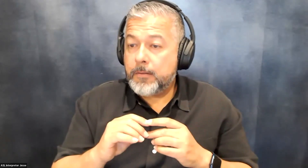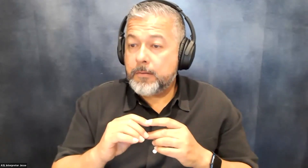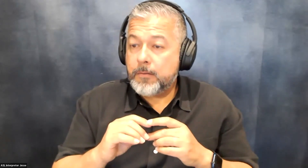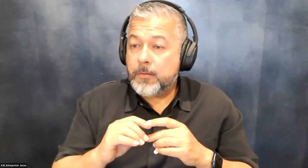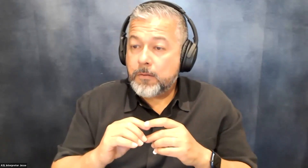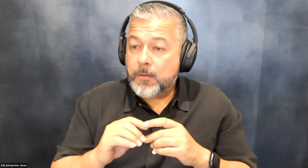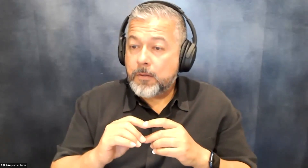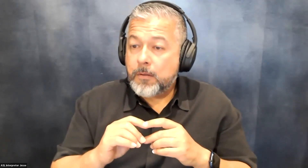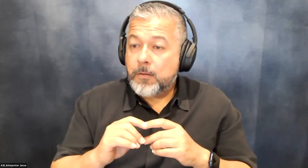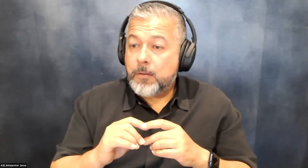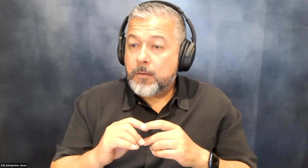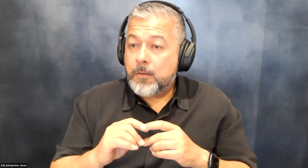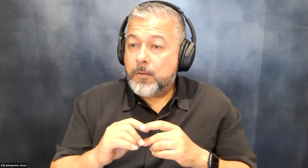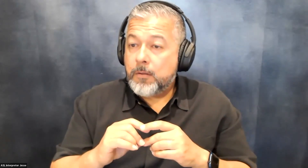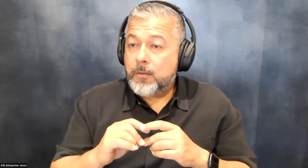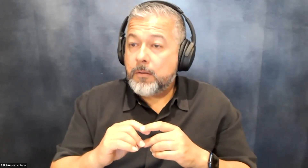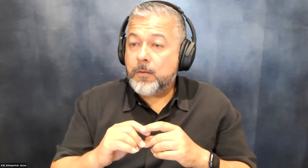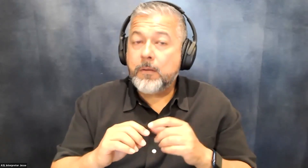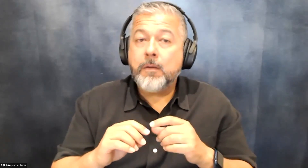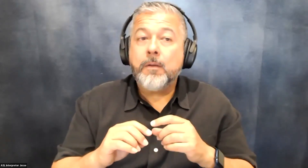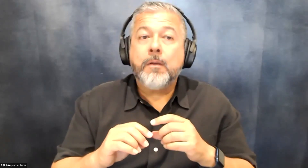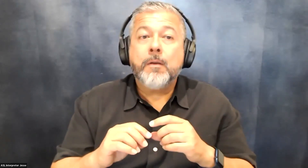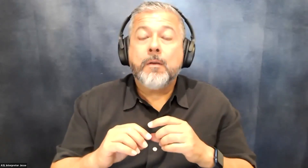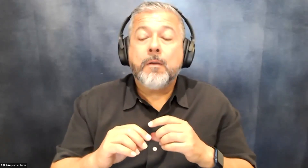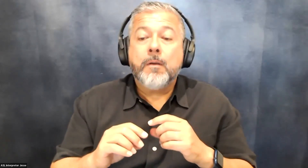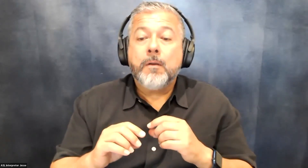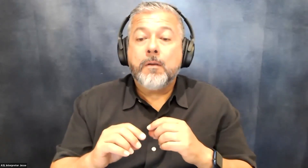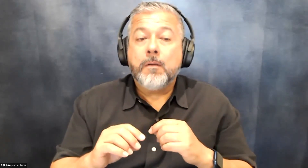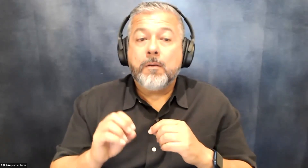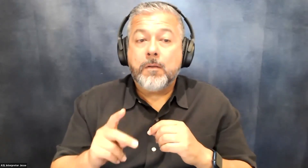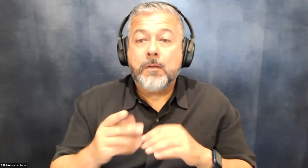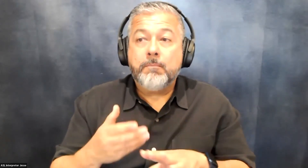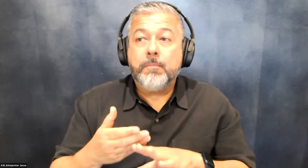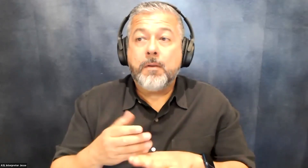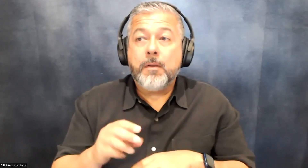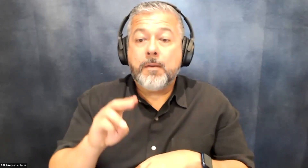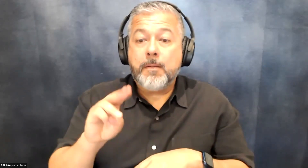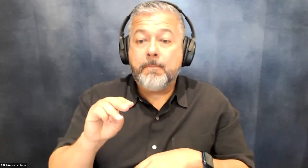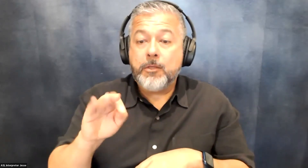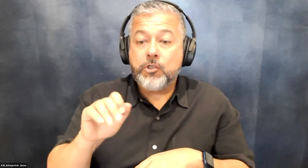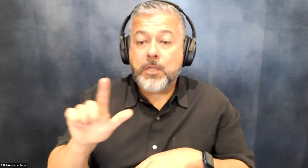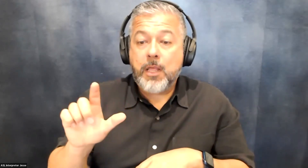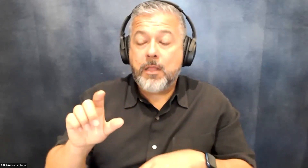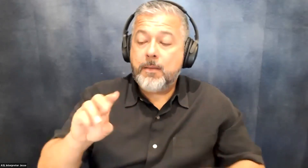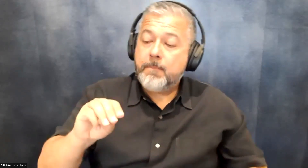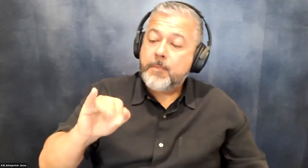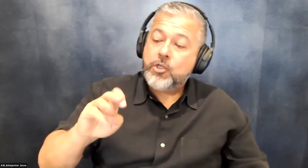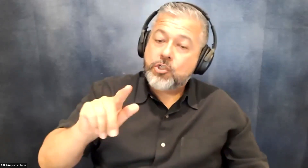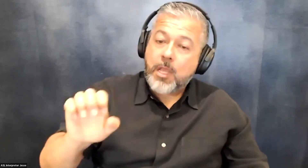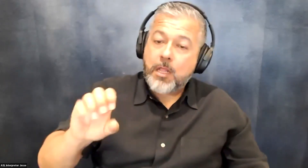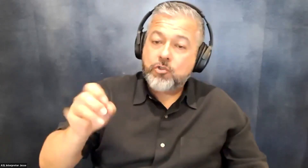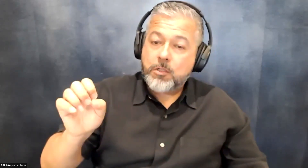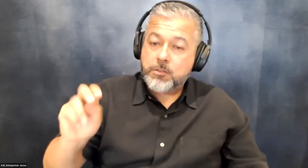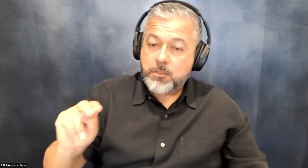I'm going to share my screen real quickly. Before I do that, I'll just mention we had Michelle Johnson and I had an opportunity to